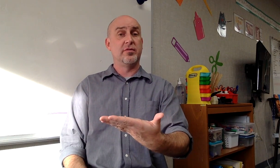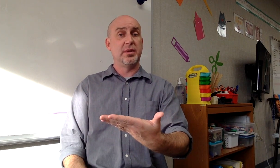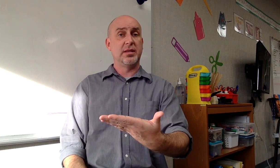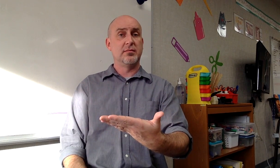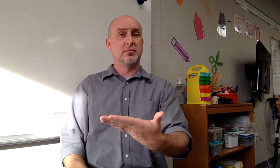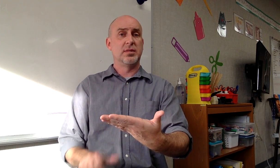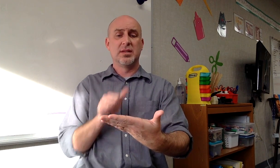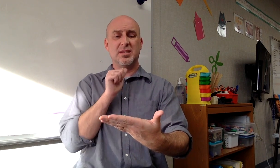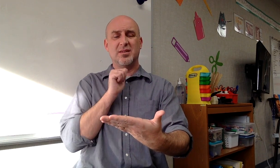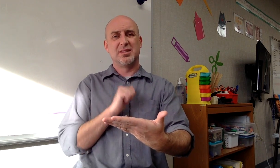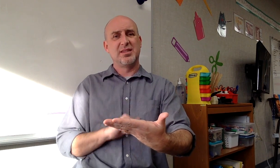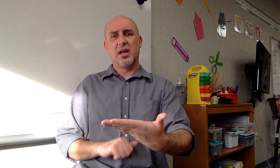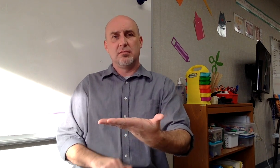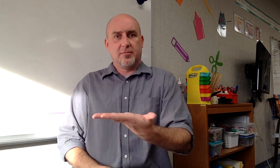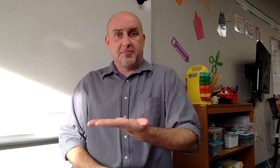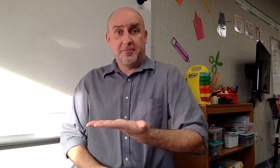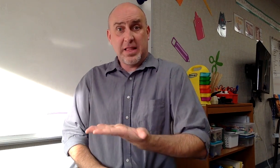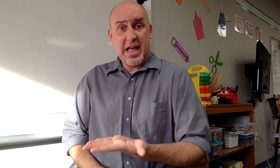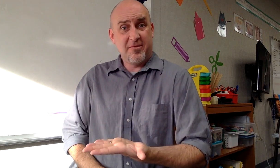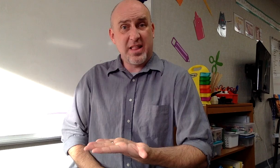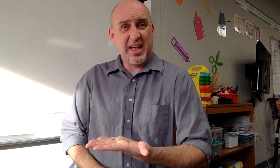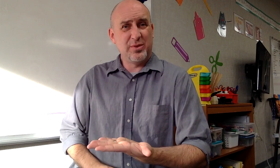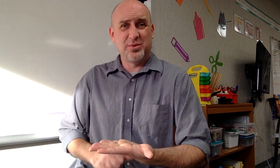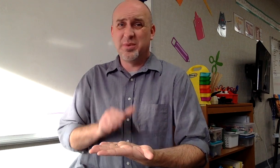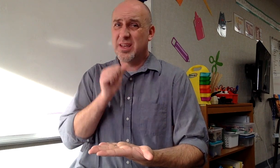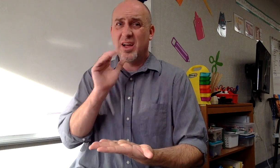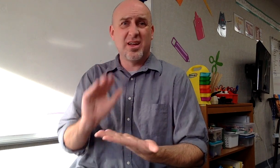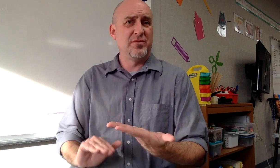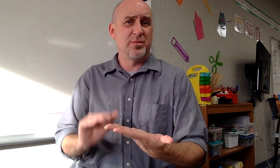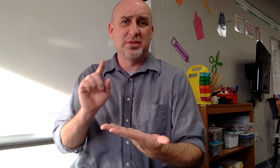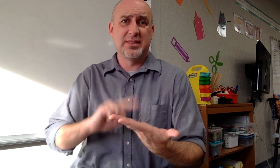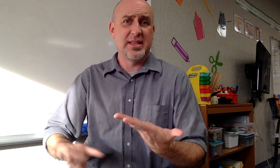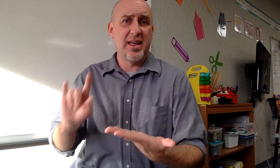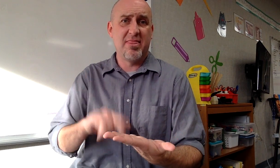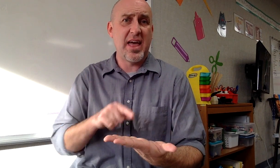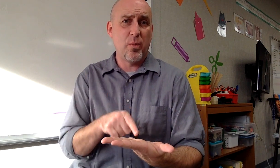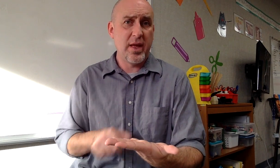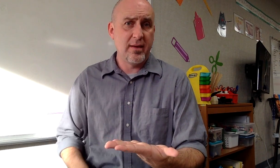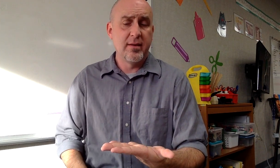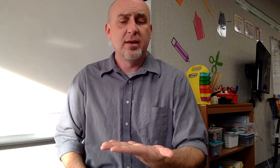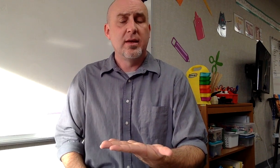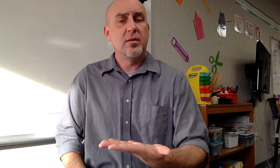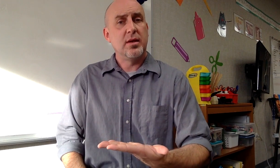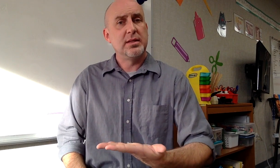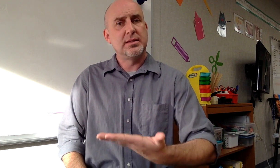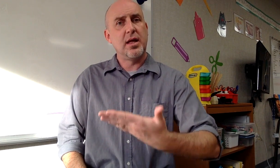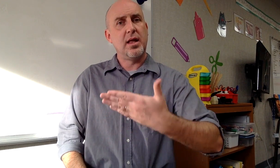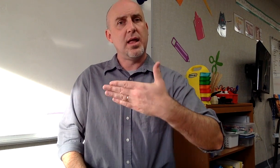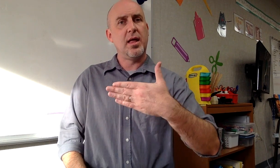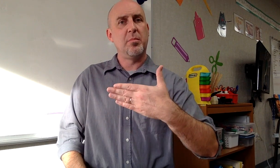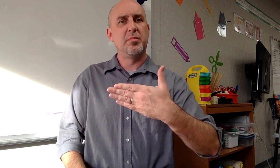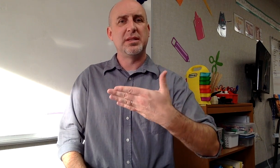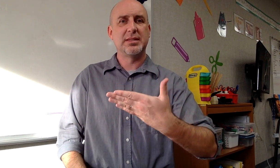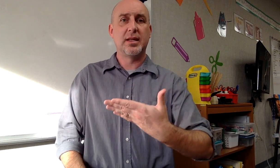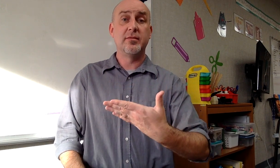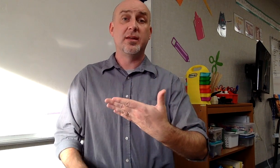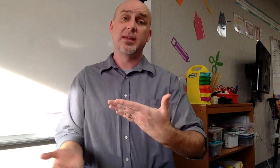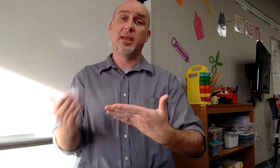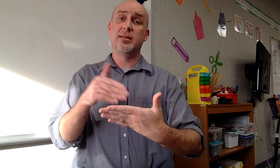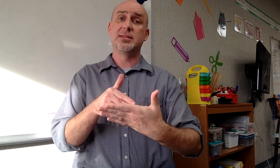me. It's not flat, which would be not comfortable to sign that way. And it's not up, but it's kind of, again, it's kind